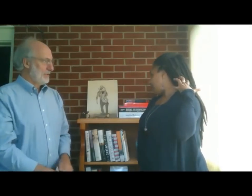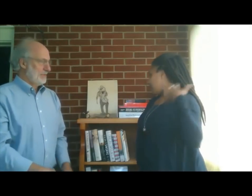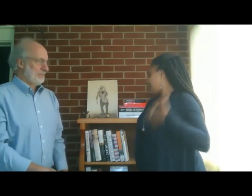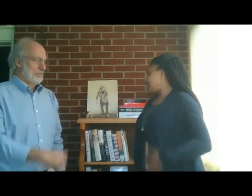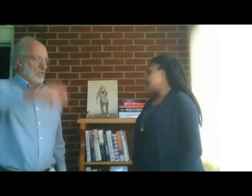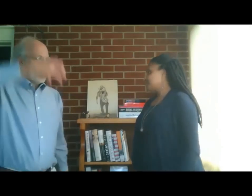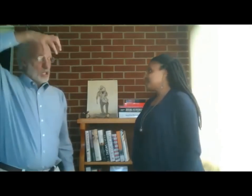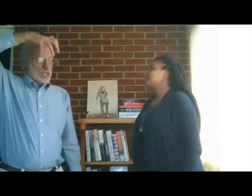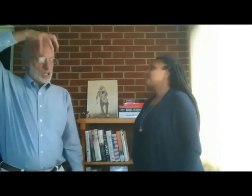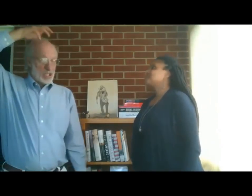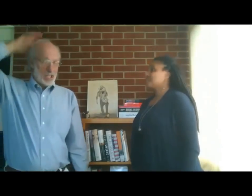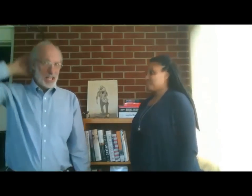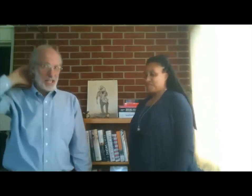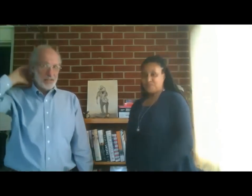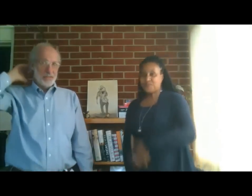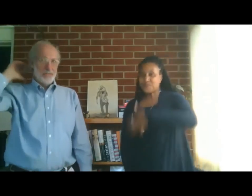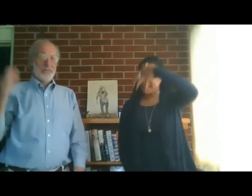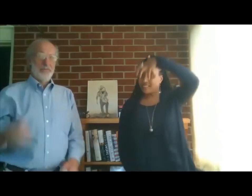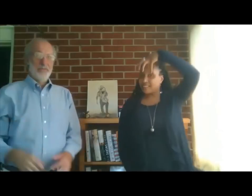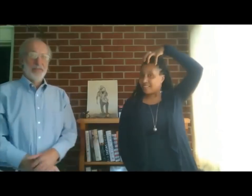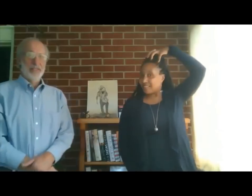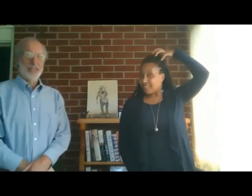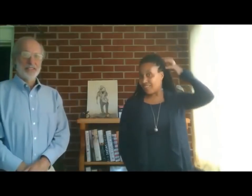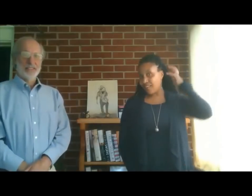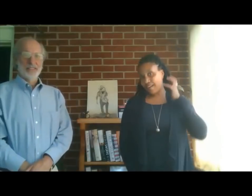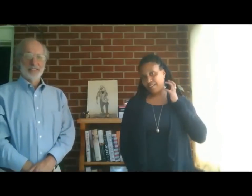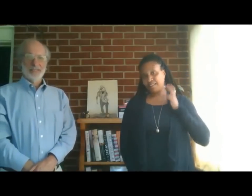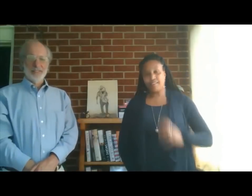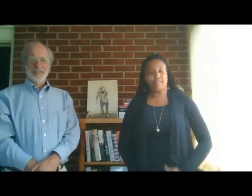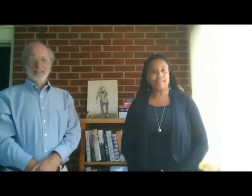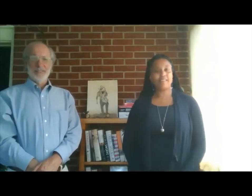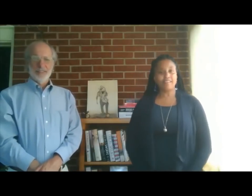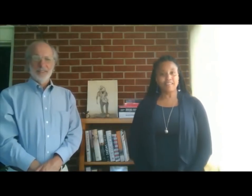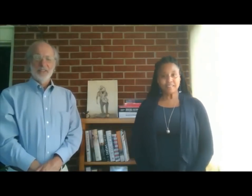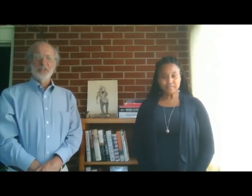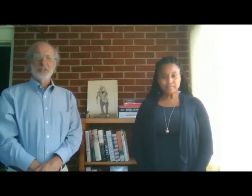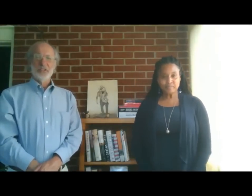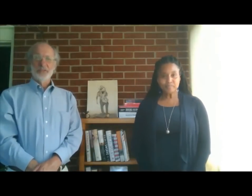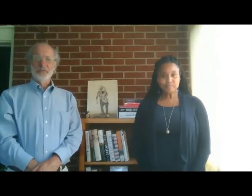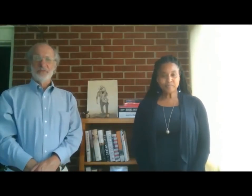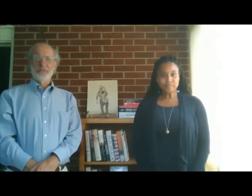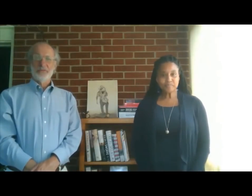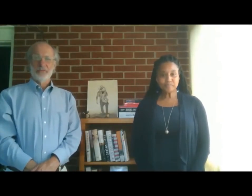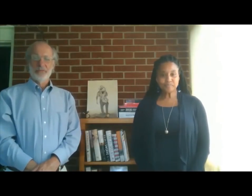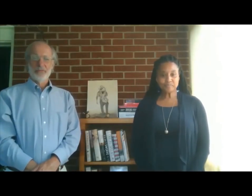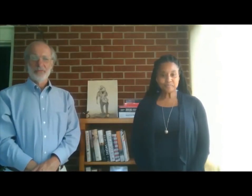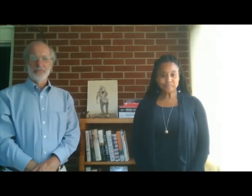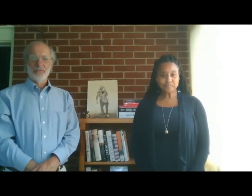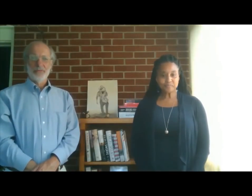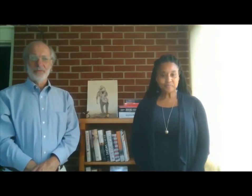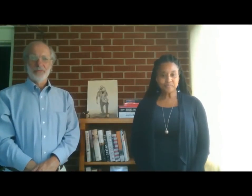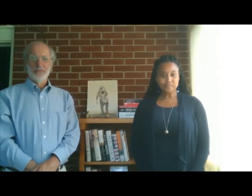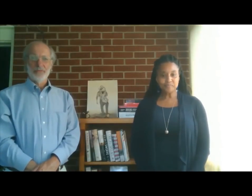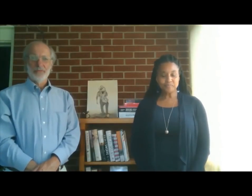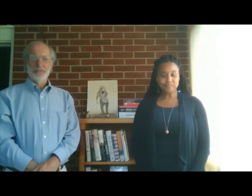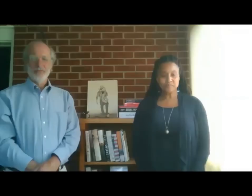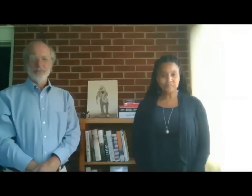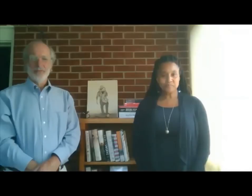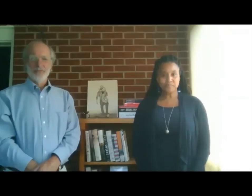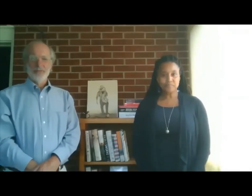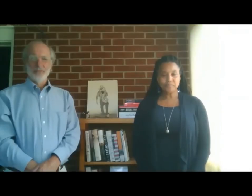Lion. Lion. Great. Lion. Your turn.